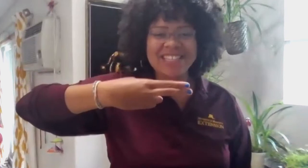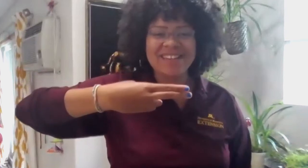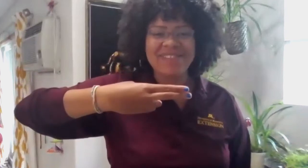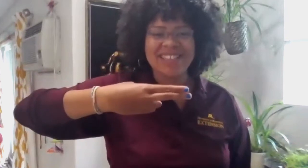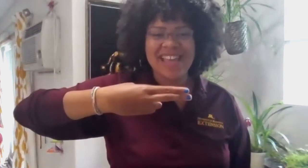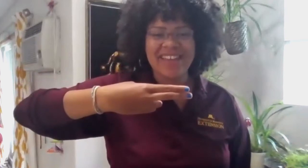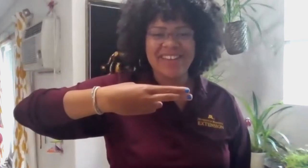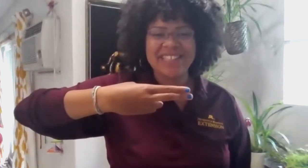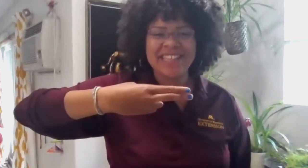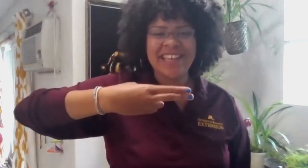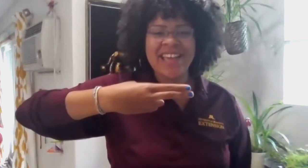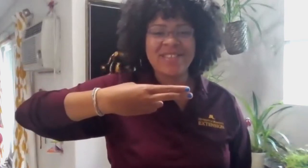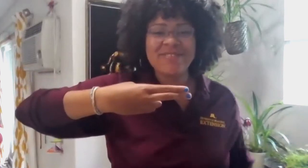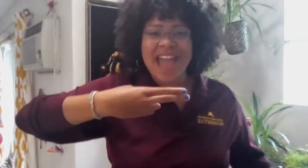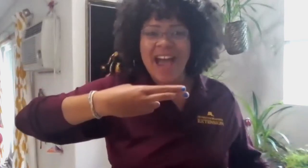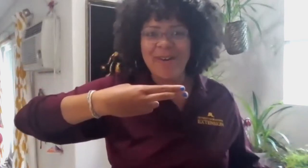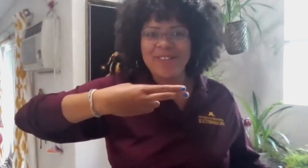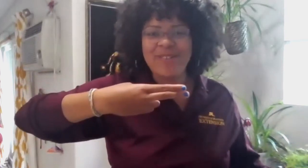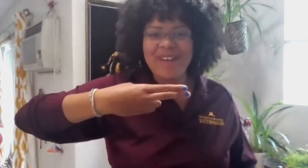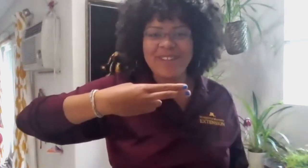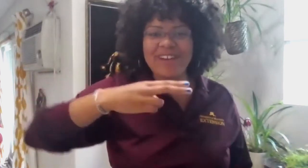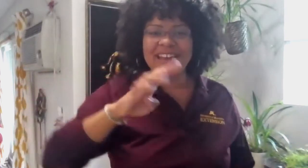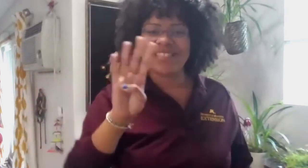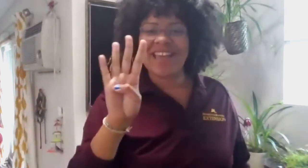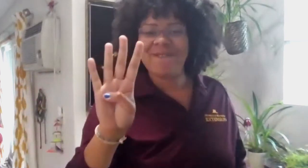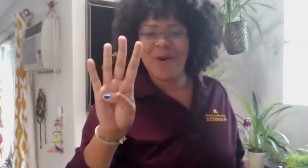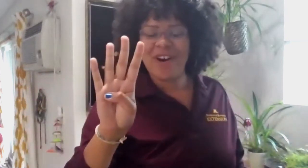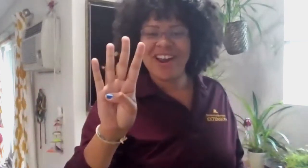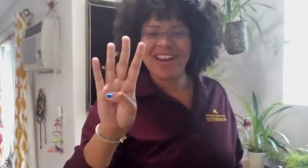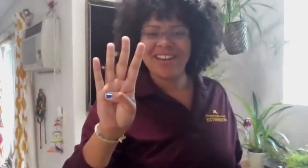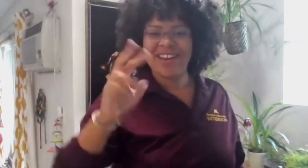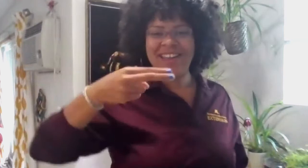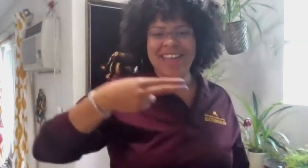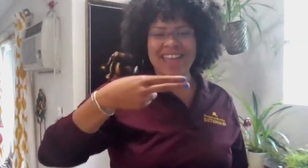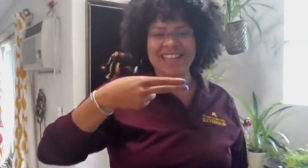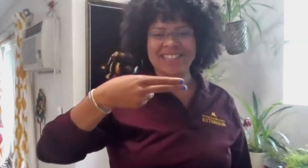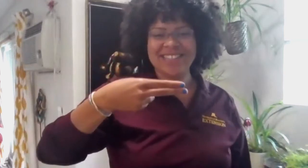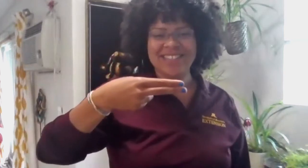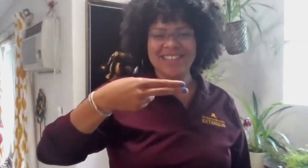in American Sign Language. So now you have learned how to say 4-H.